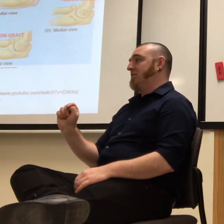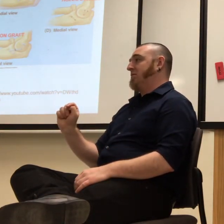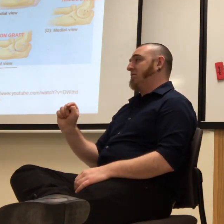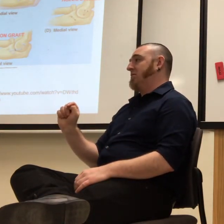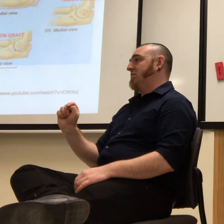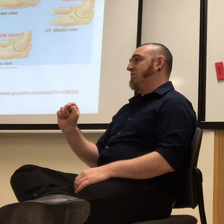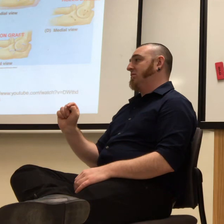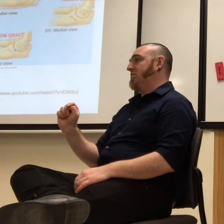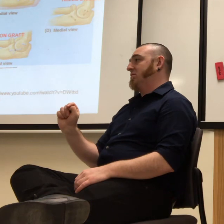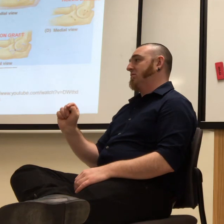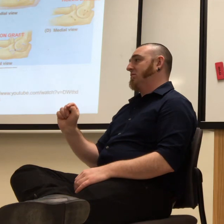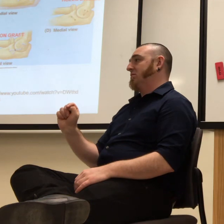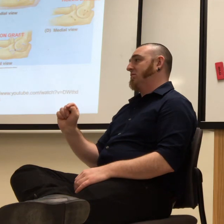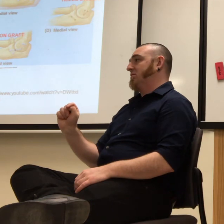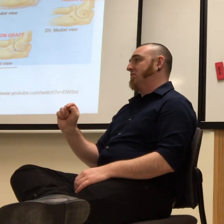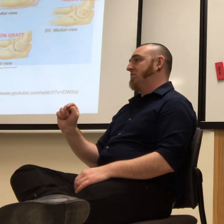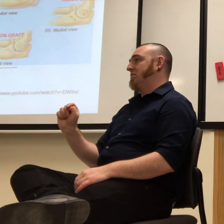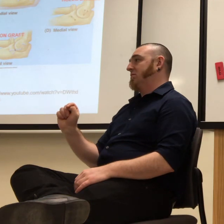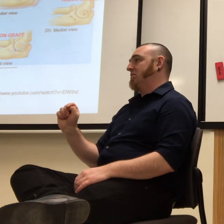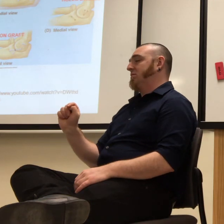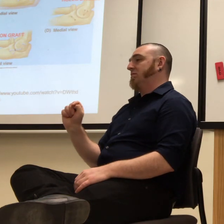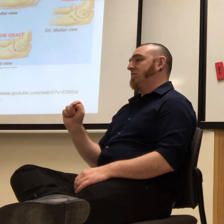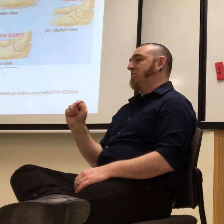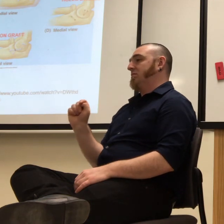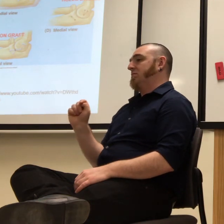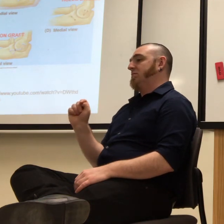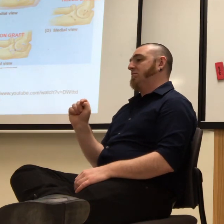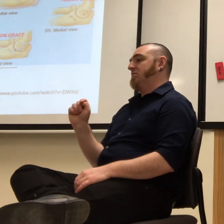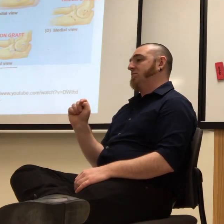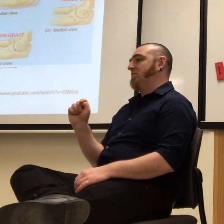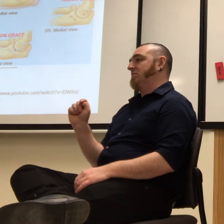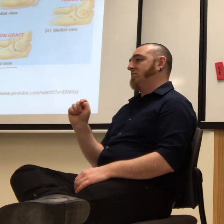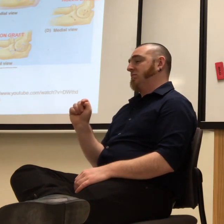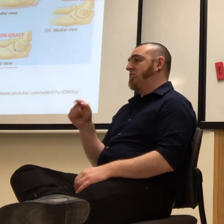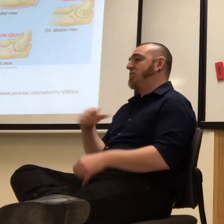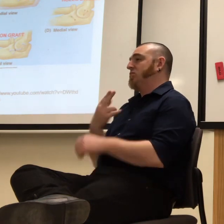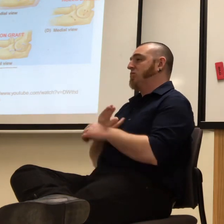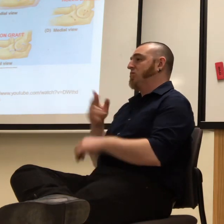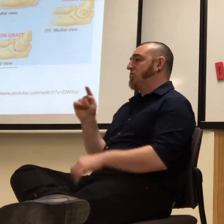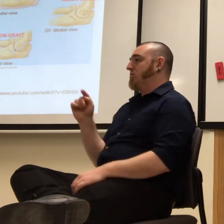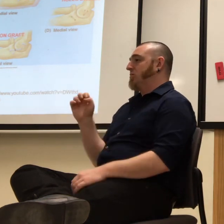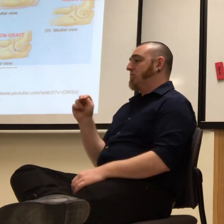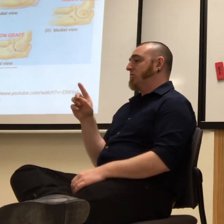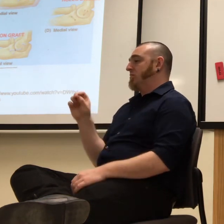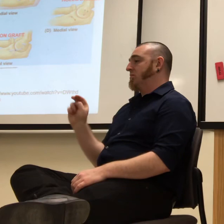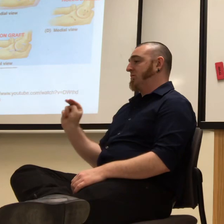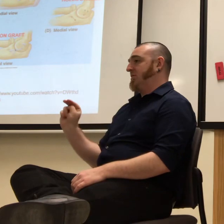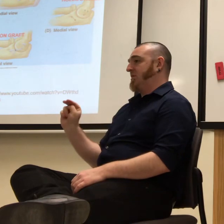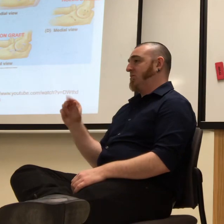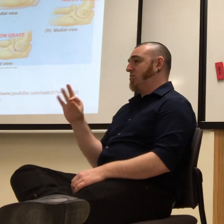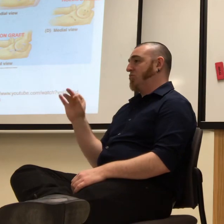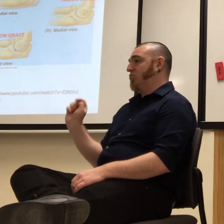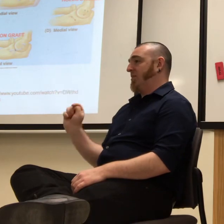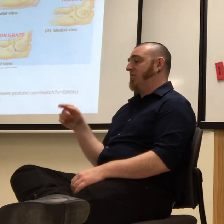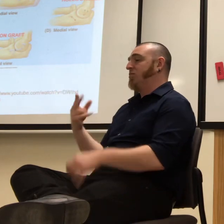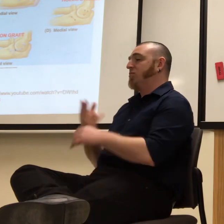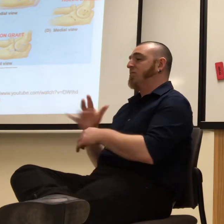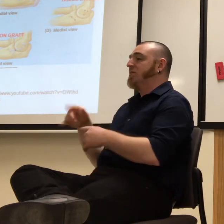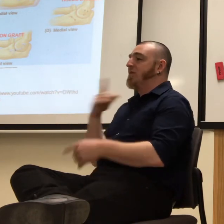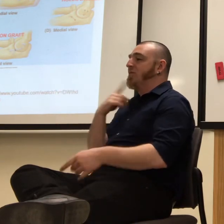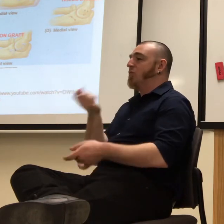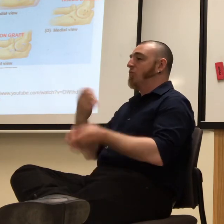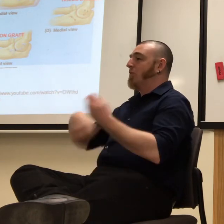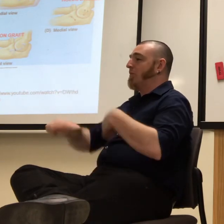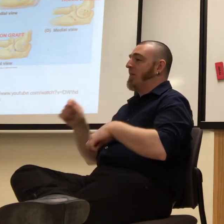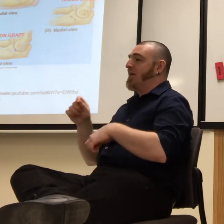You use the tendon to replace the ruptured or